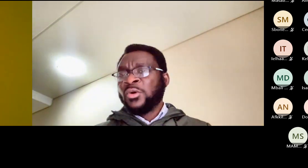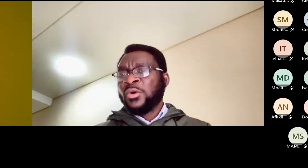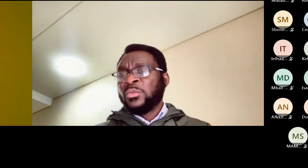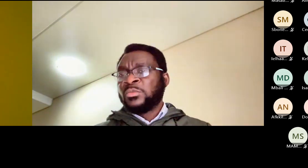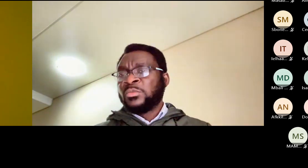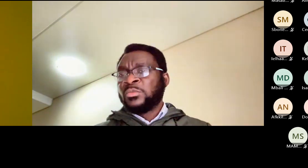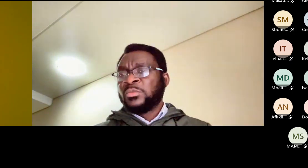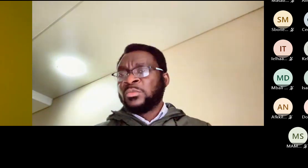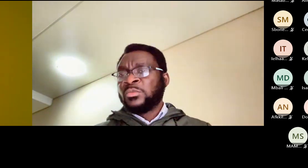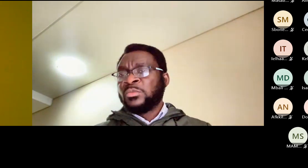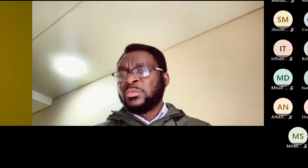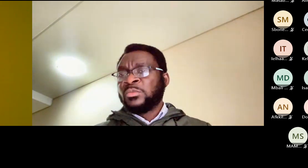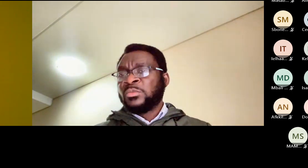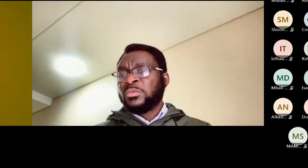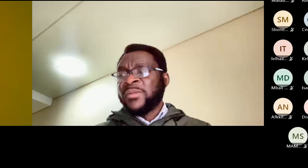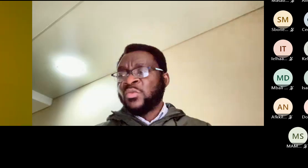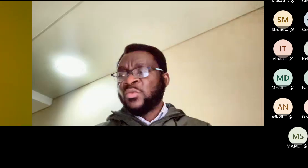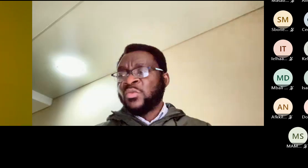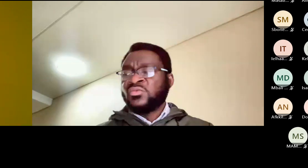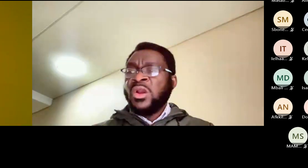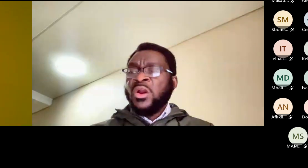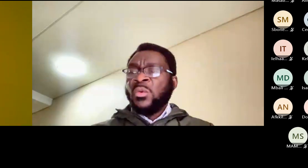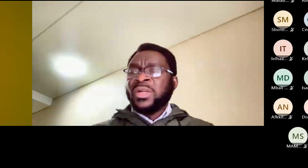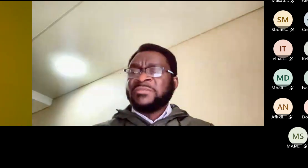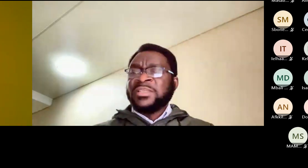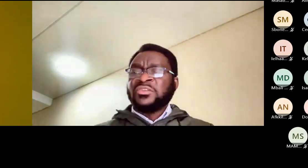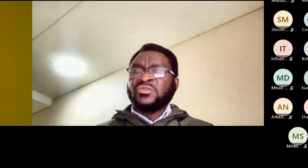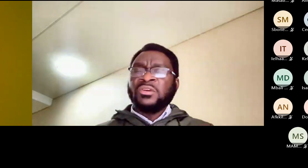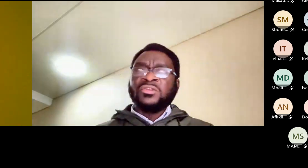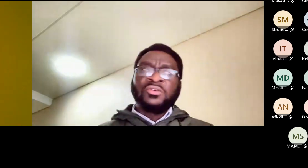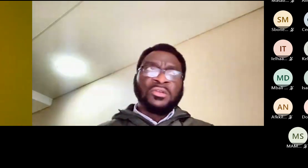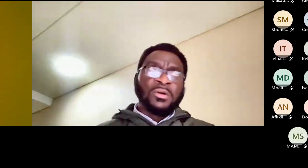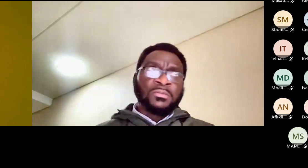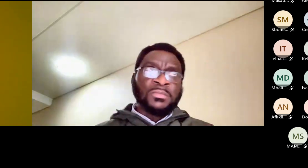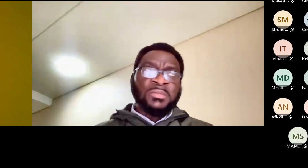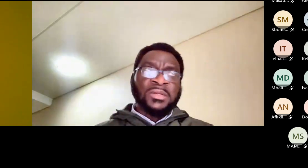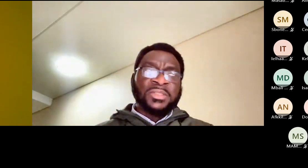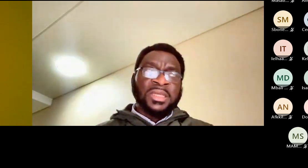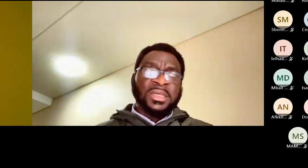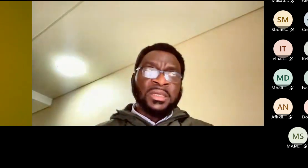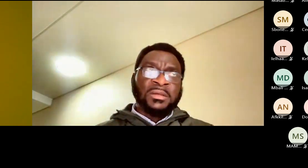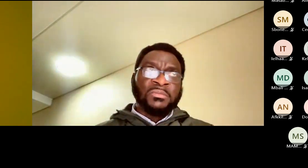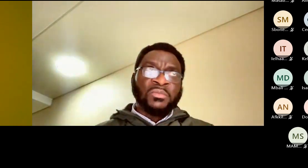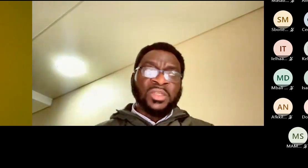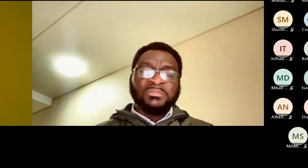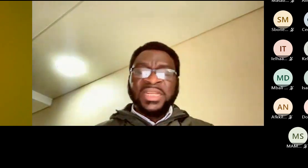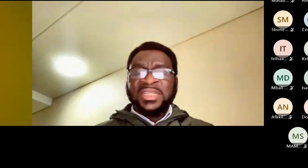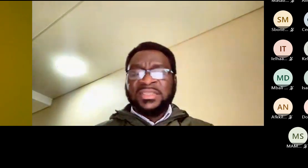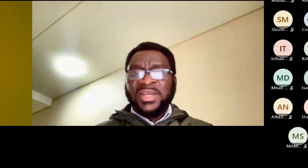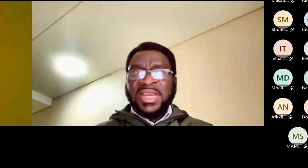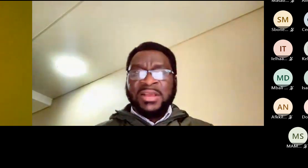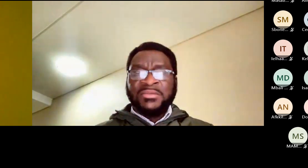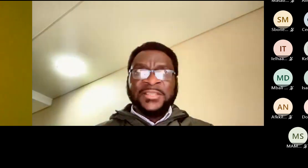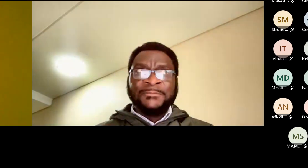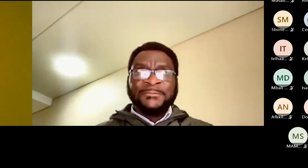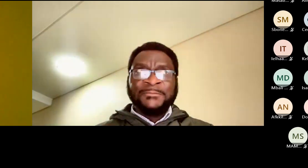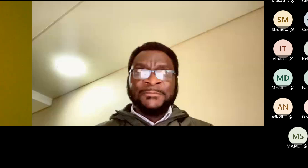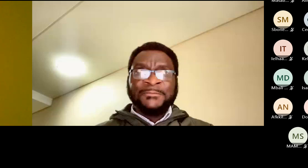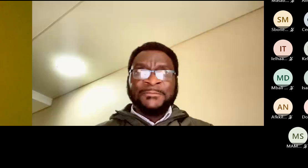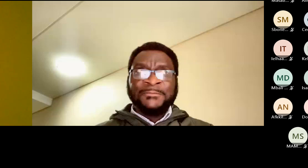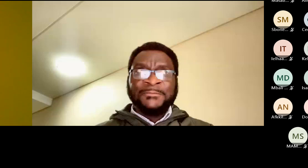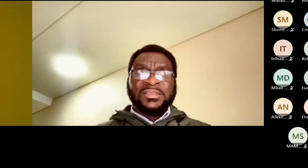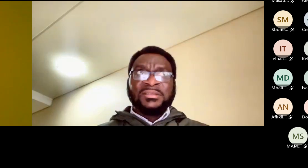that, first of all, let's just talk about what aspects struck you, about what Benedict